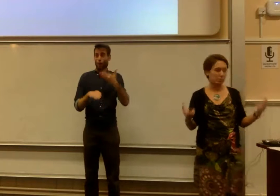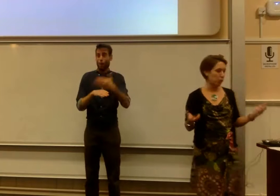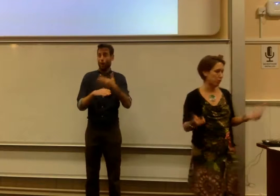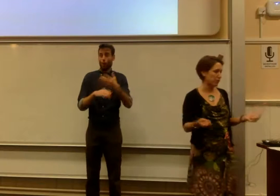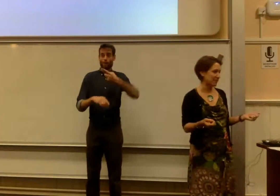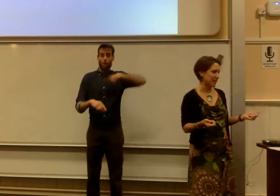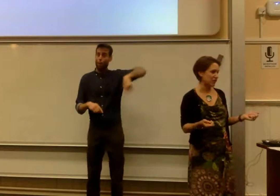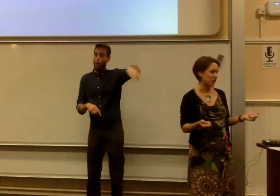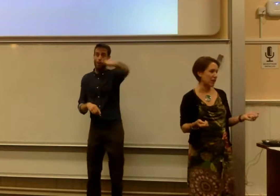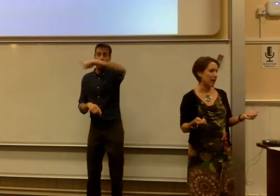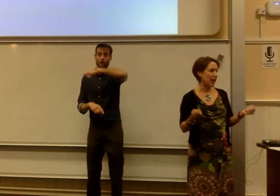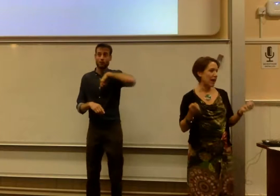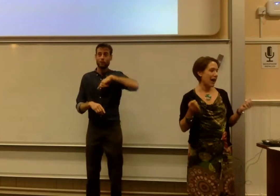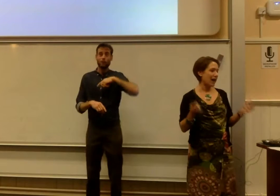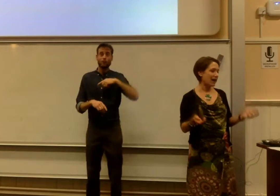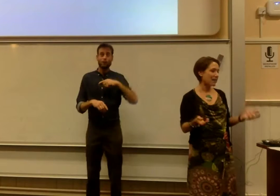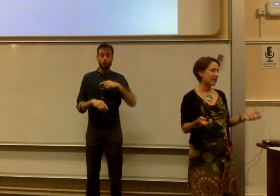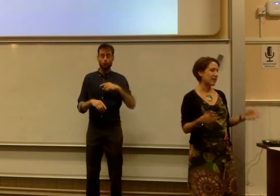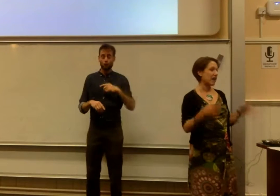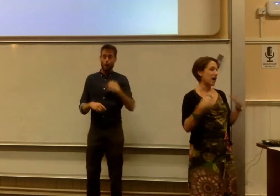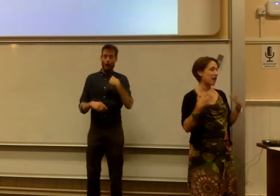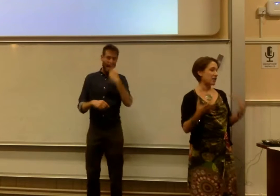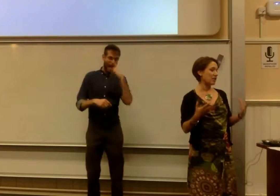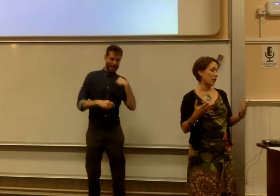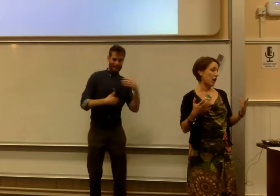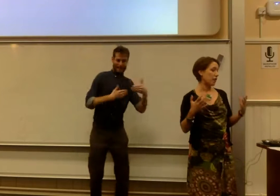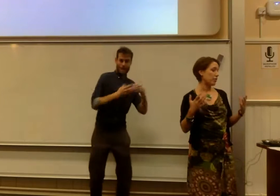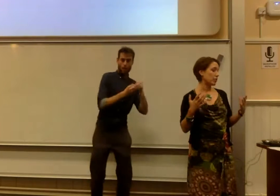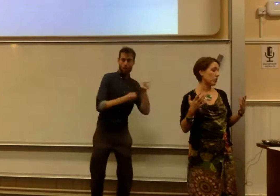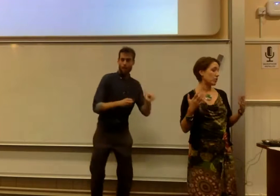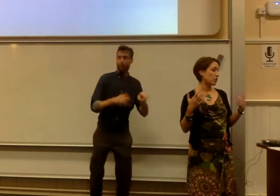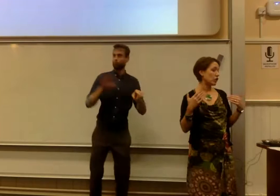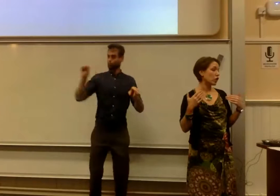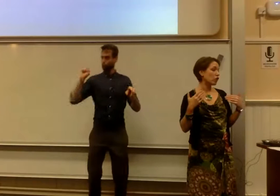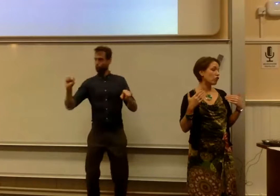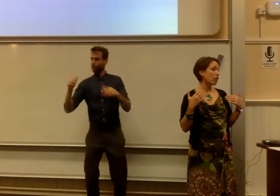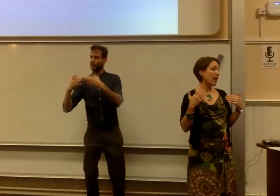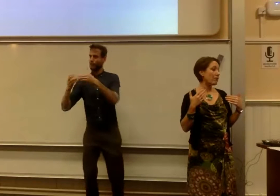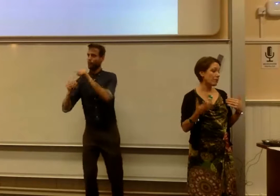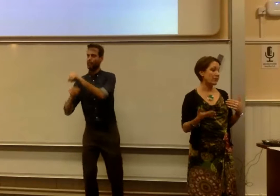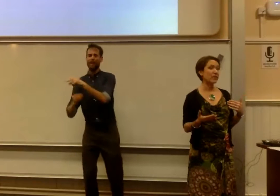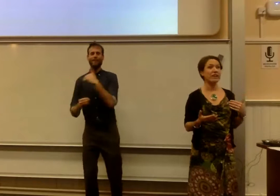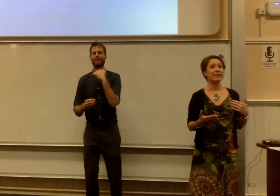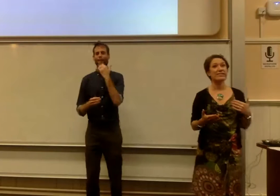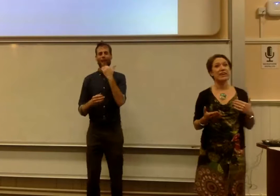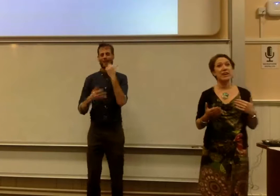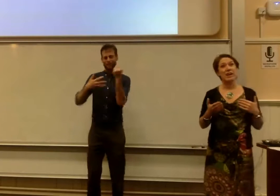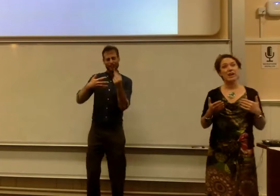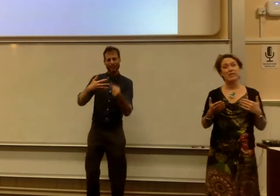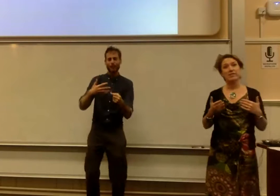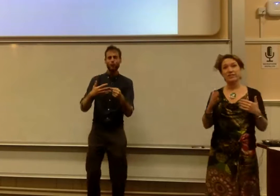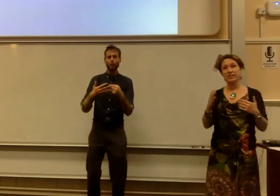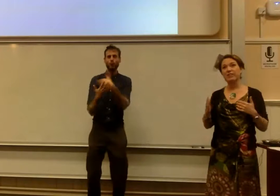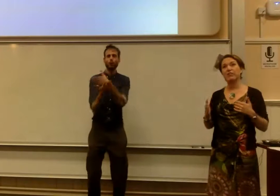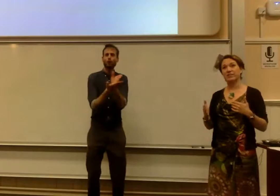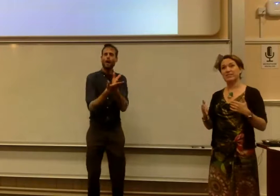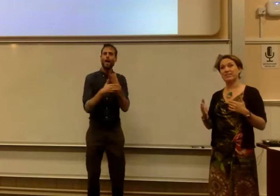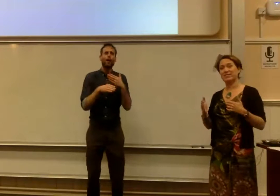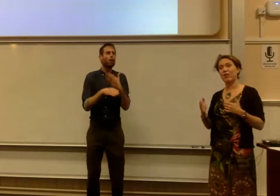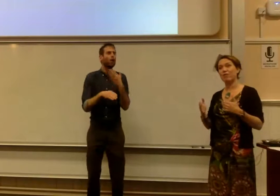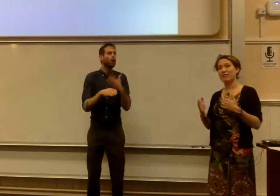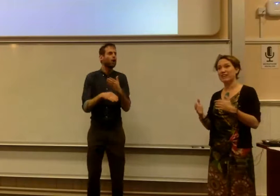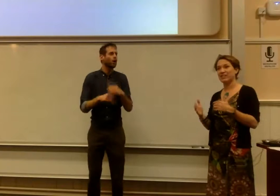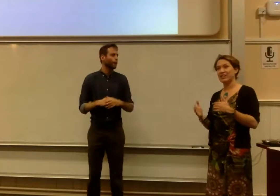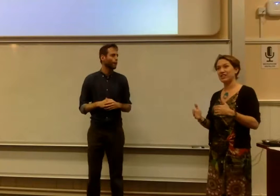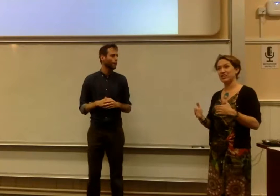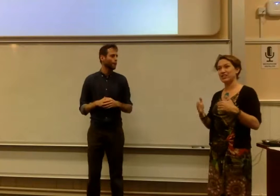to support implementation. And lastly, I just want to emphasise the